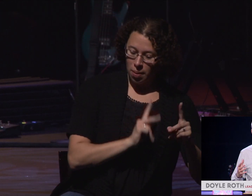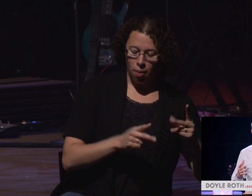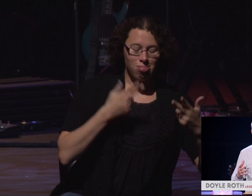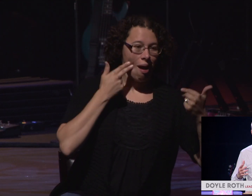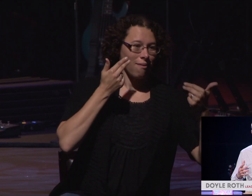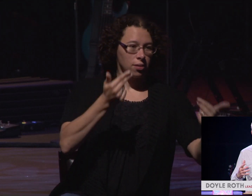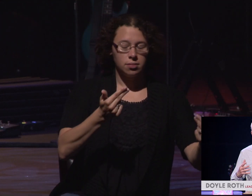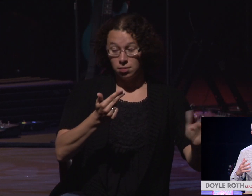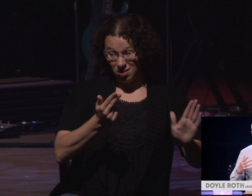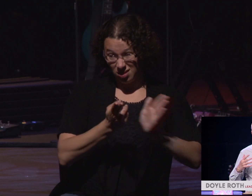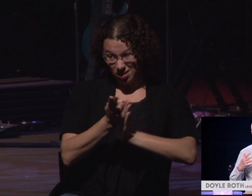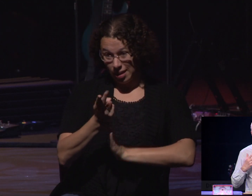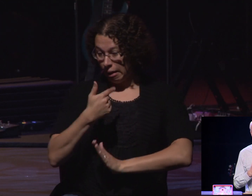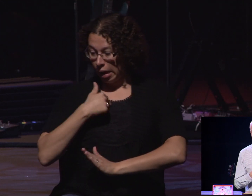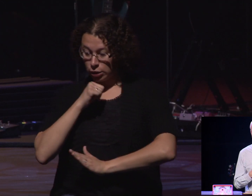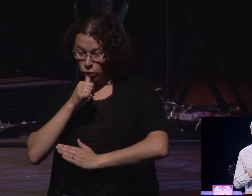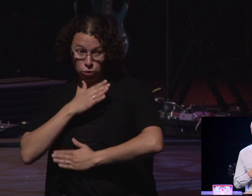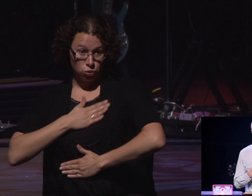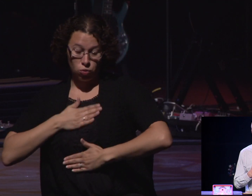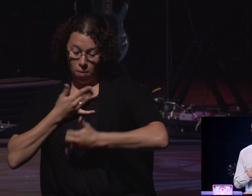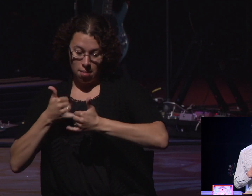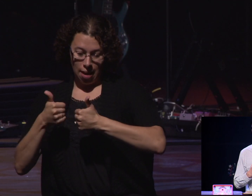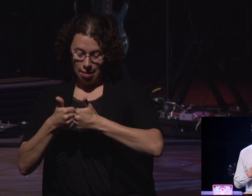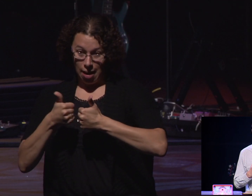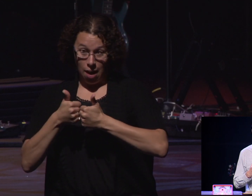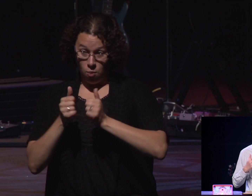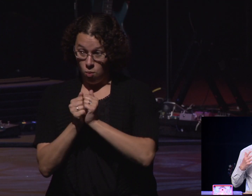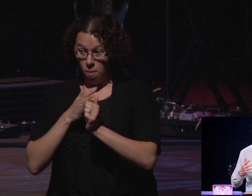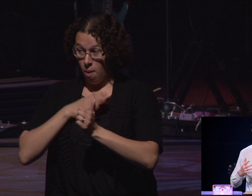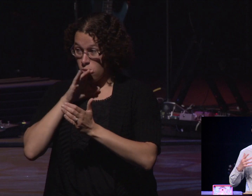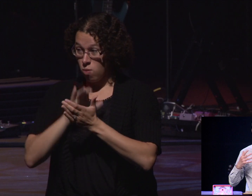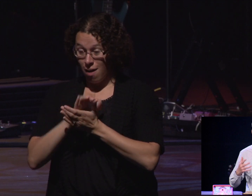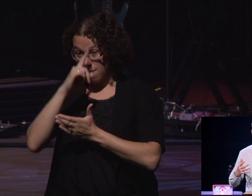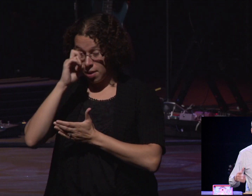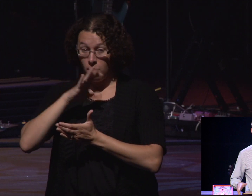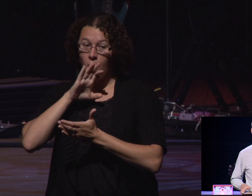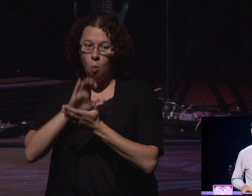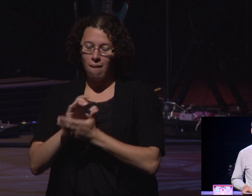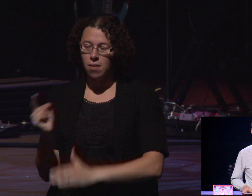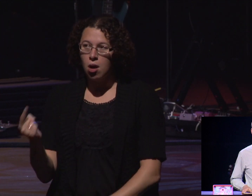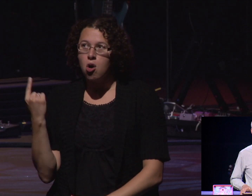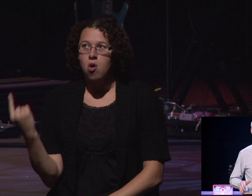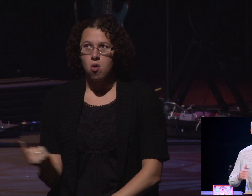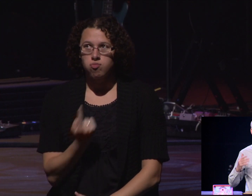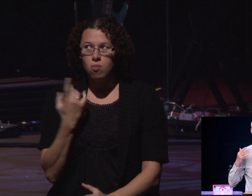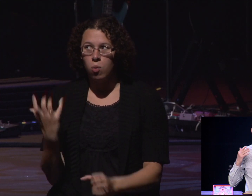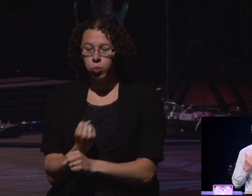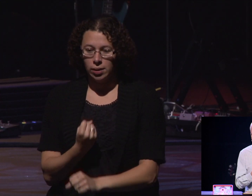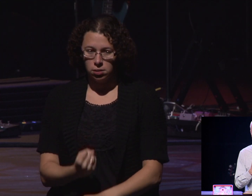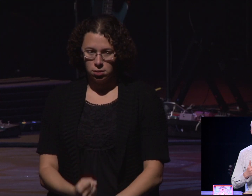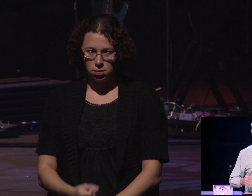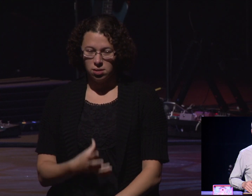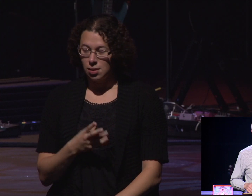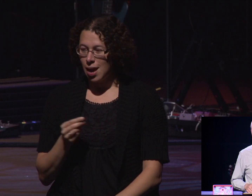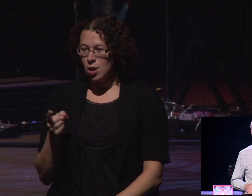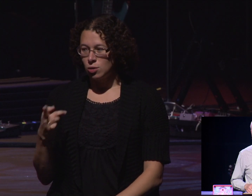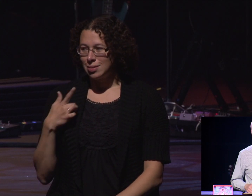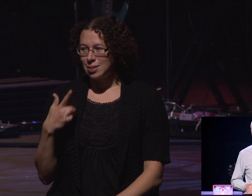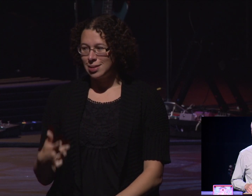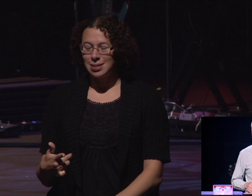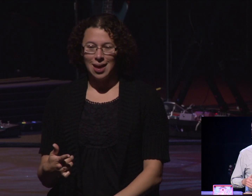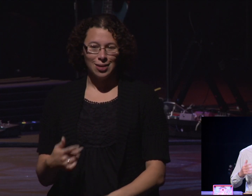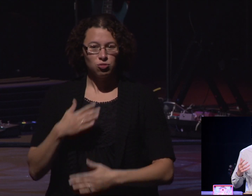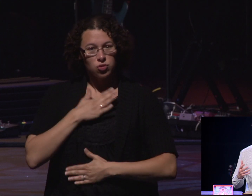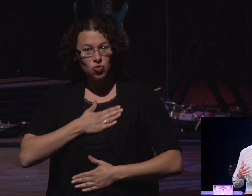you before, I don't really enjoy playing games with my wife because she has a snack of always winning and thoroughly enjoying it when she